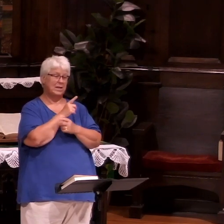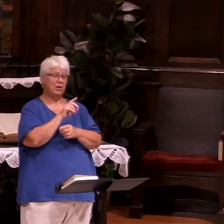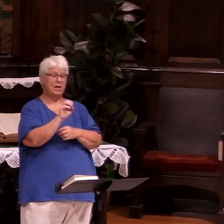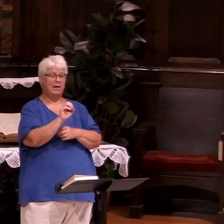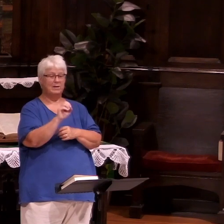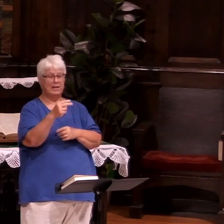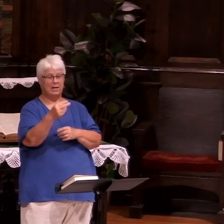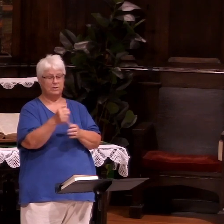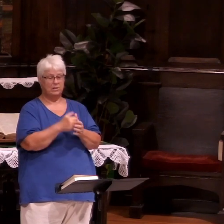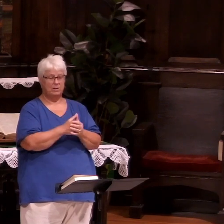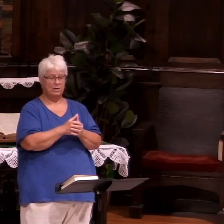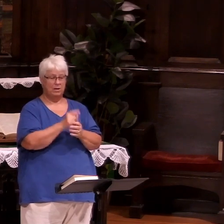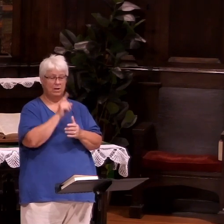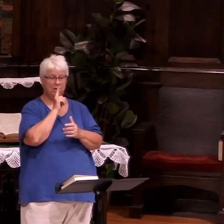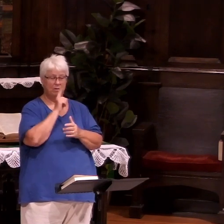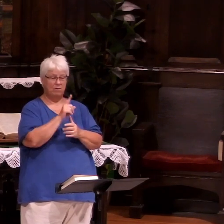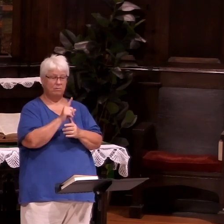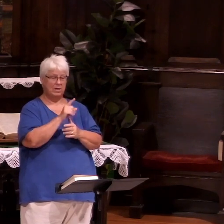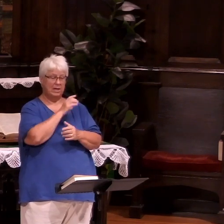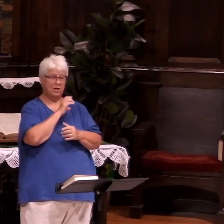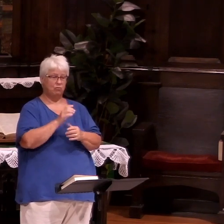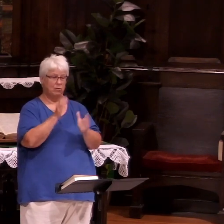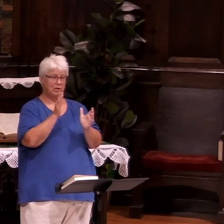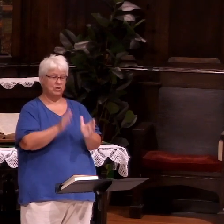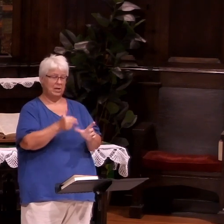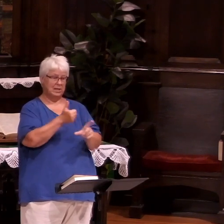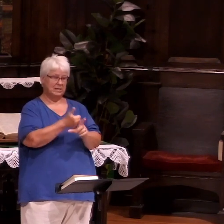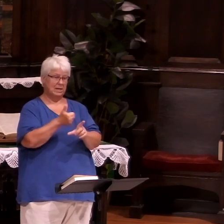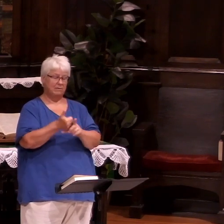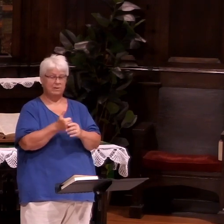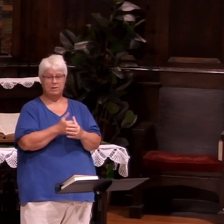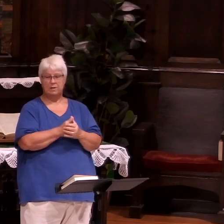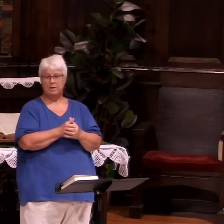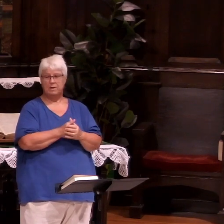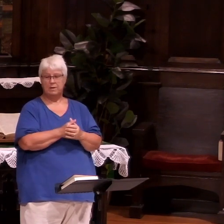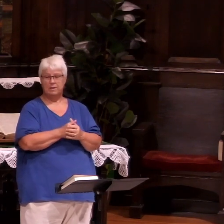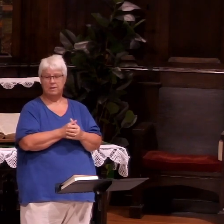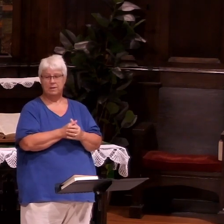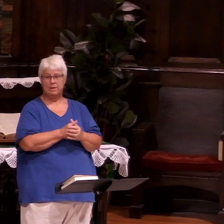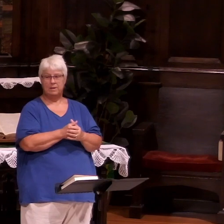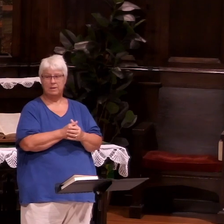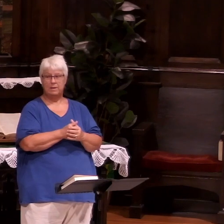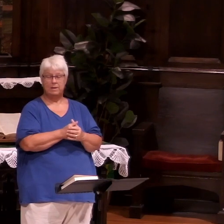Hansen, and really, Christianity itself. Here they are.